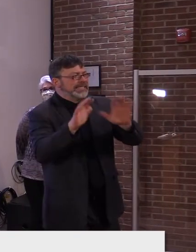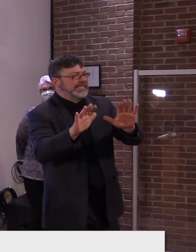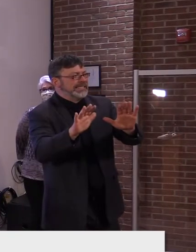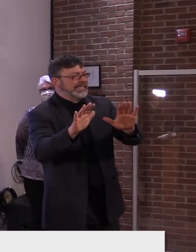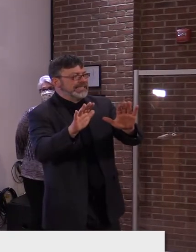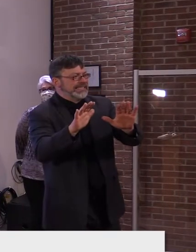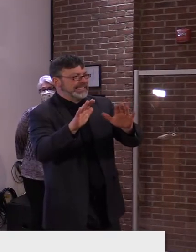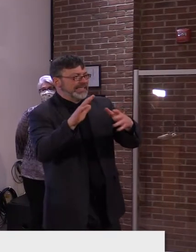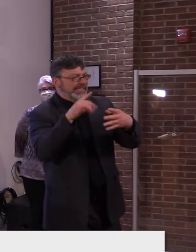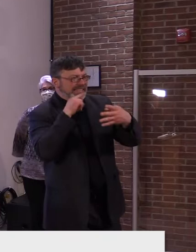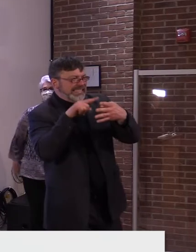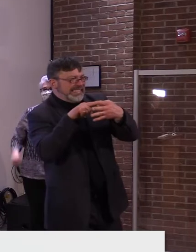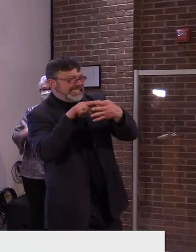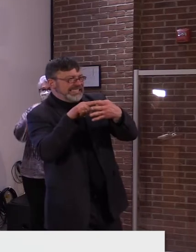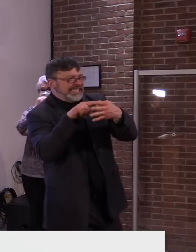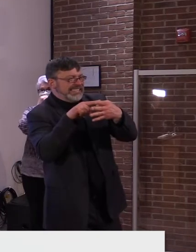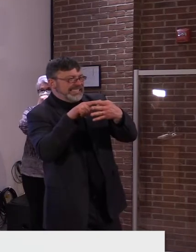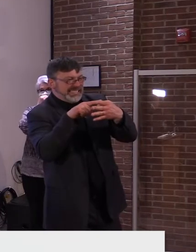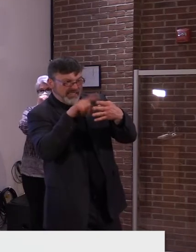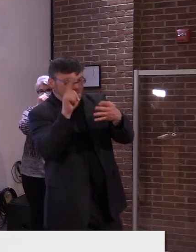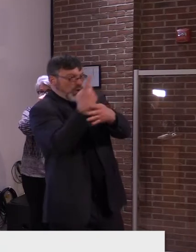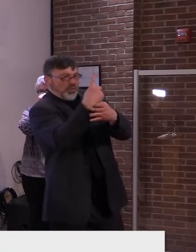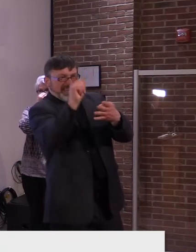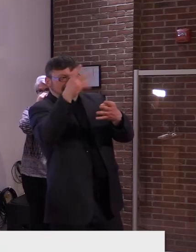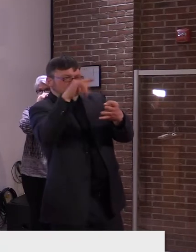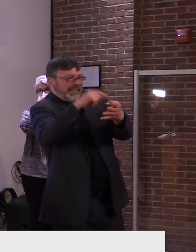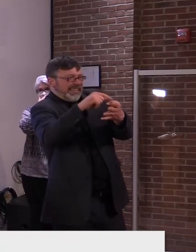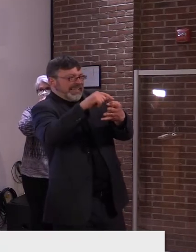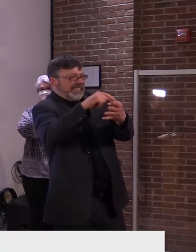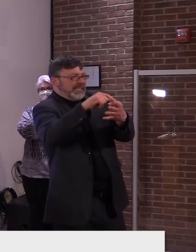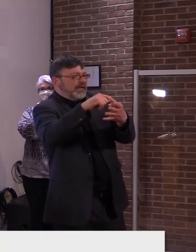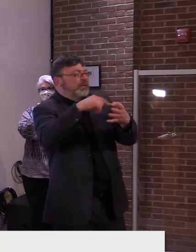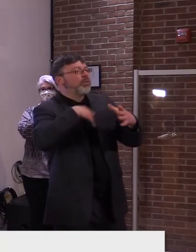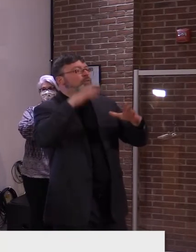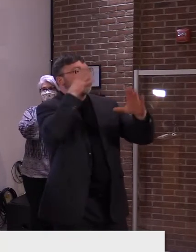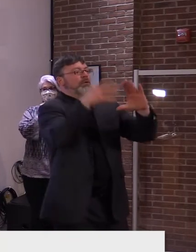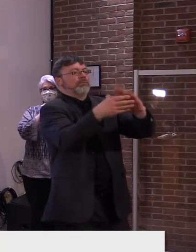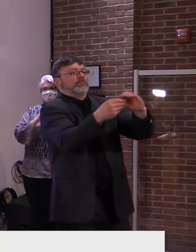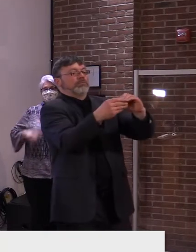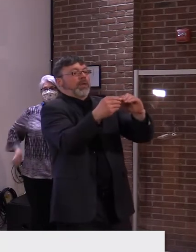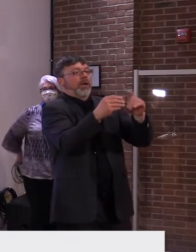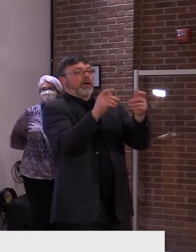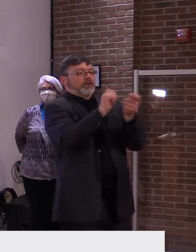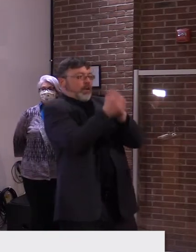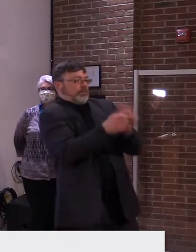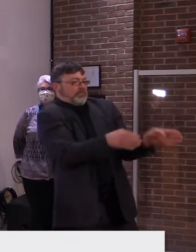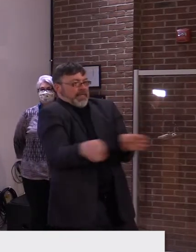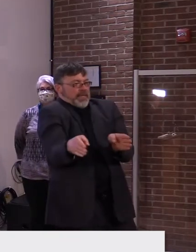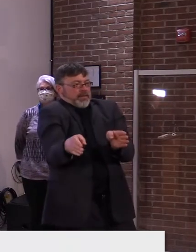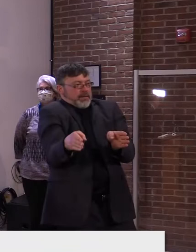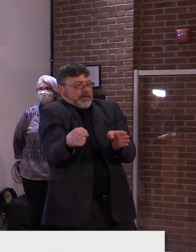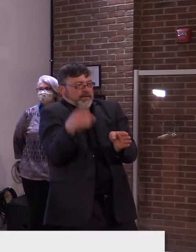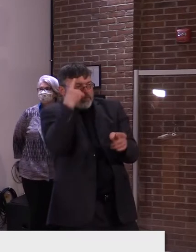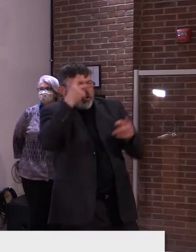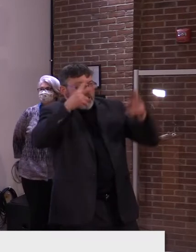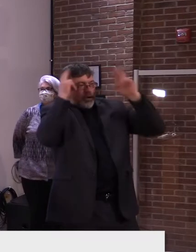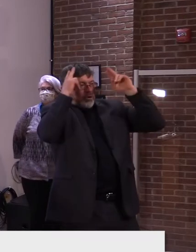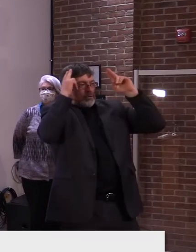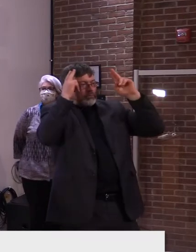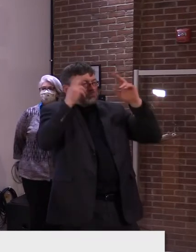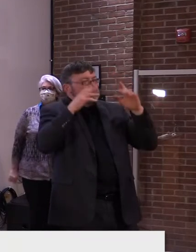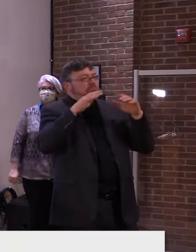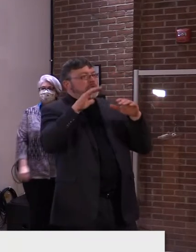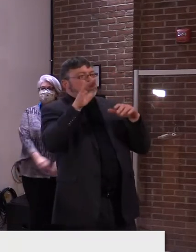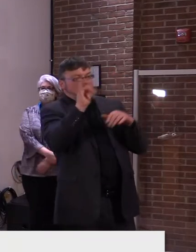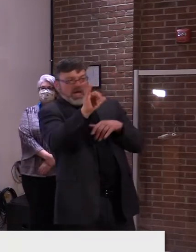next 2 weeks, I'll be showing you what our plan is, and that will include some of those questions that